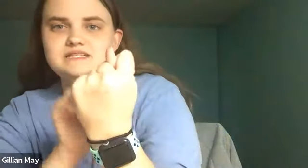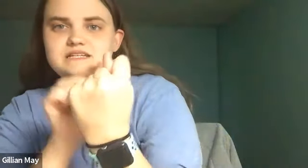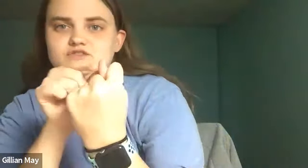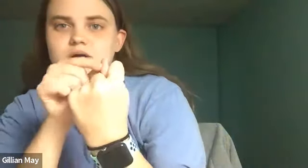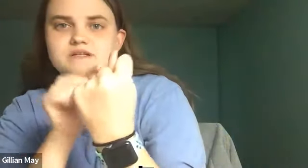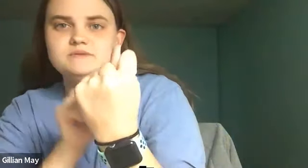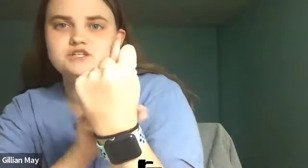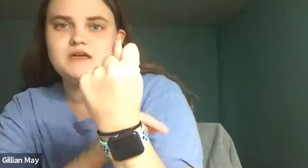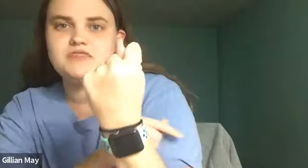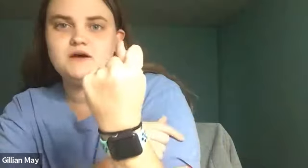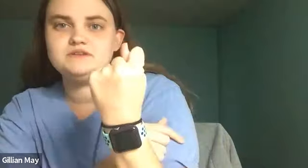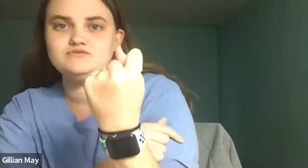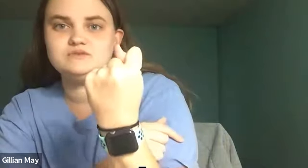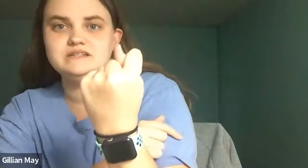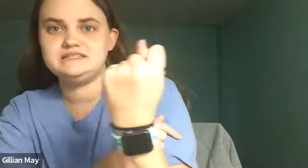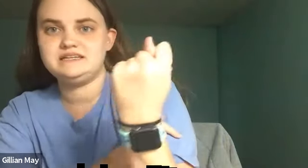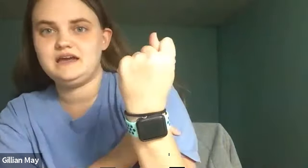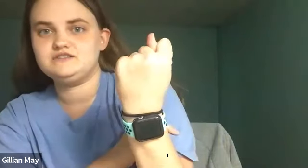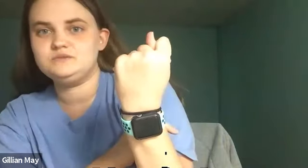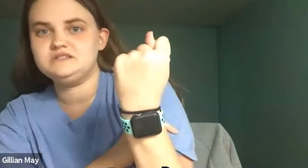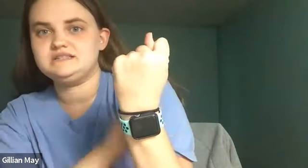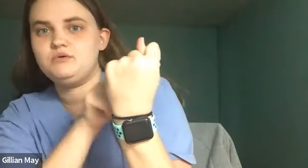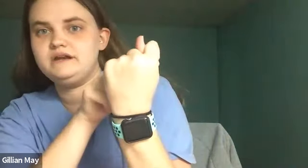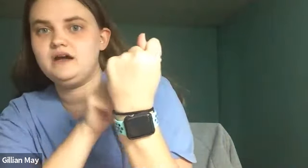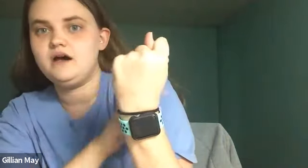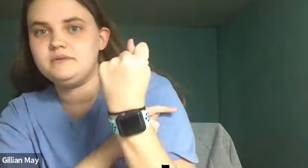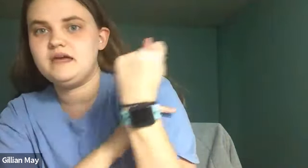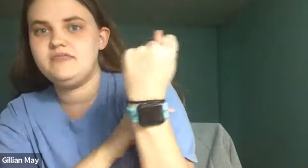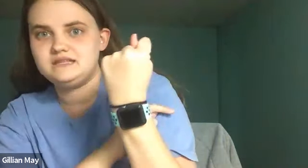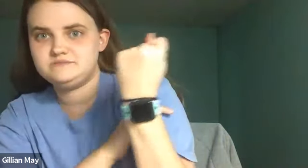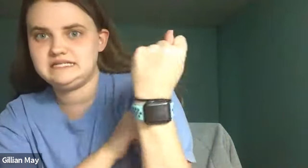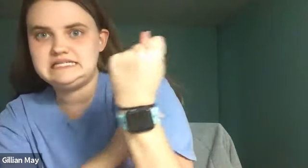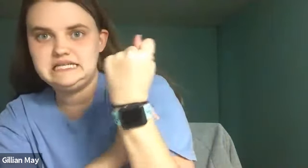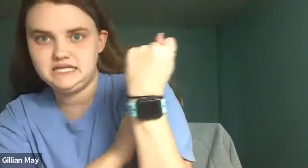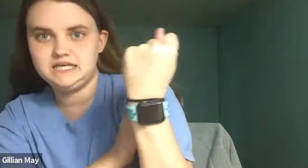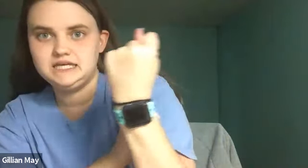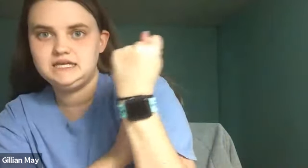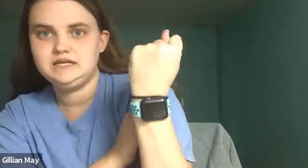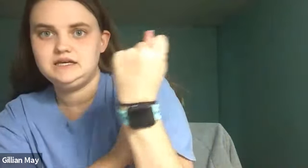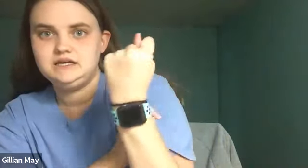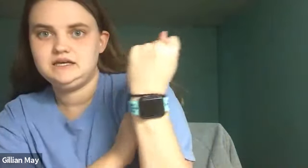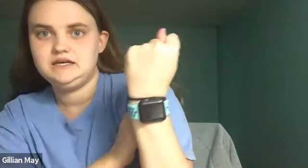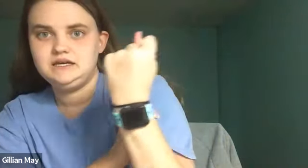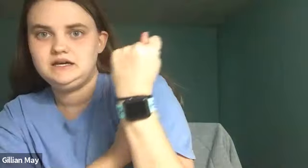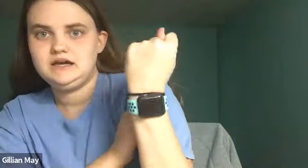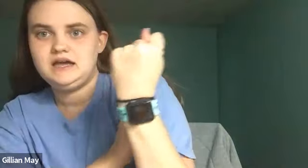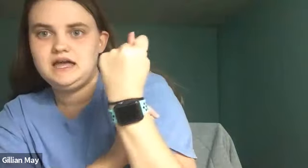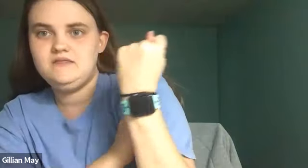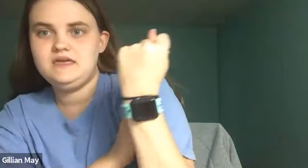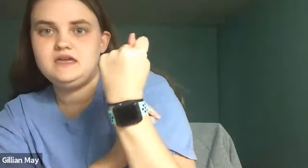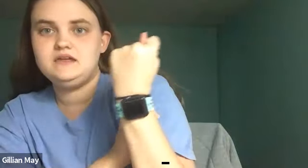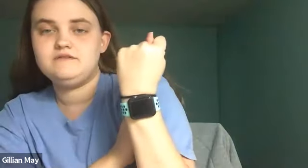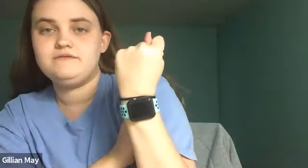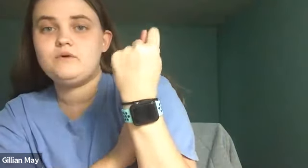T. So I always make sure my thumb is really sticking out. It's almost like it's pointing up, and that's my T. And then for